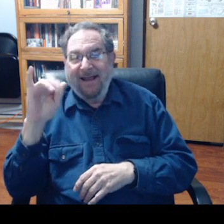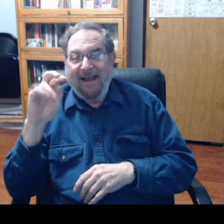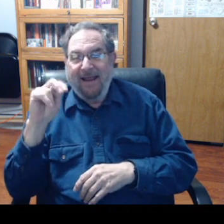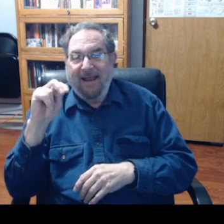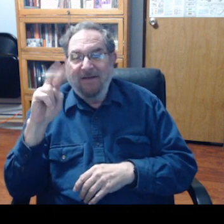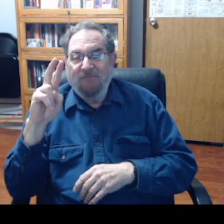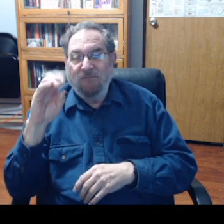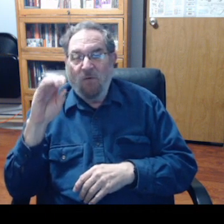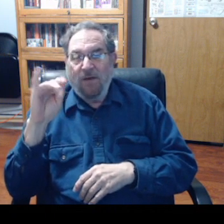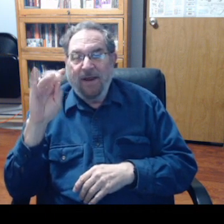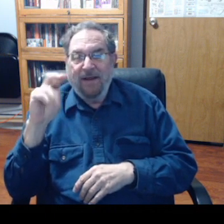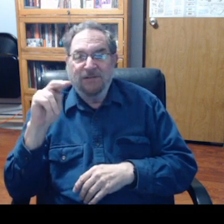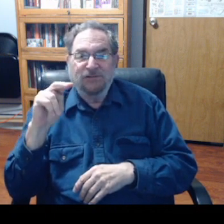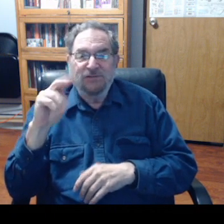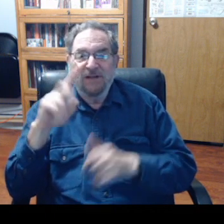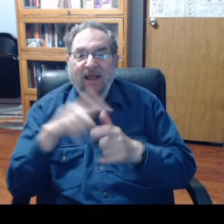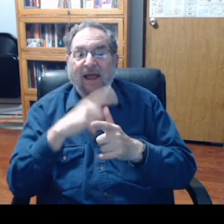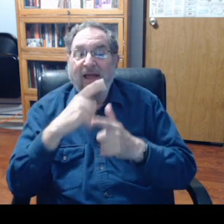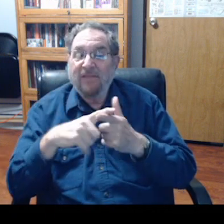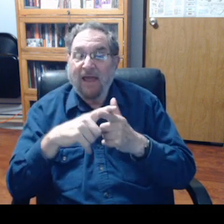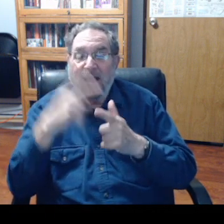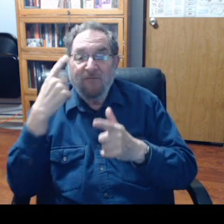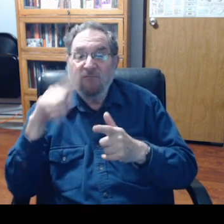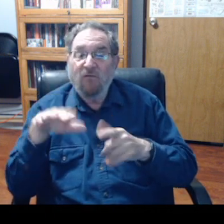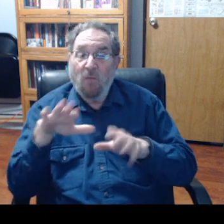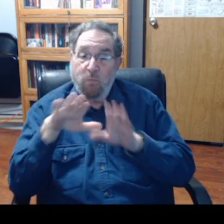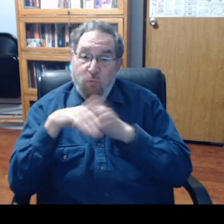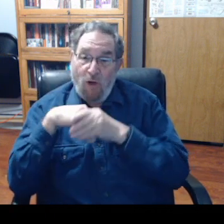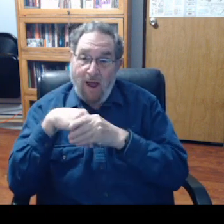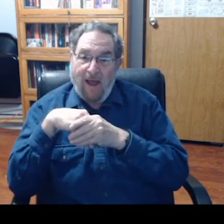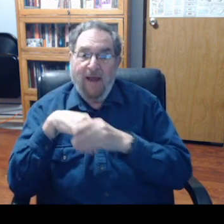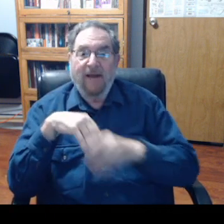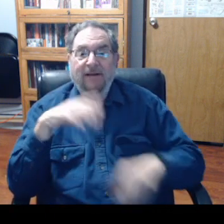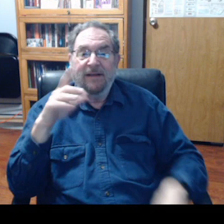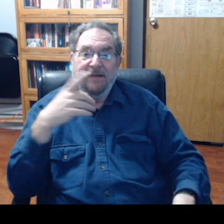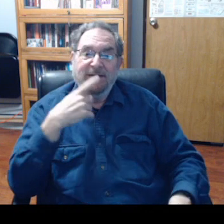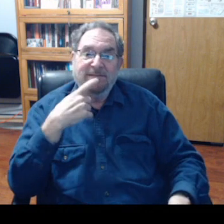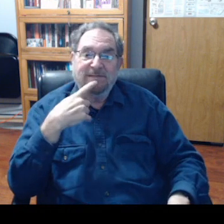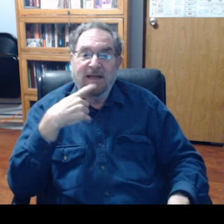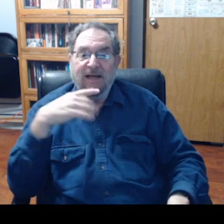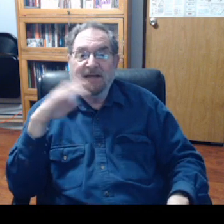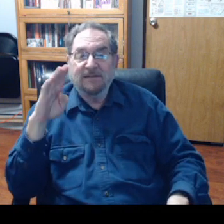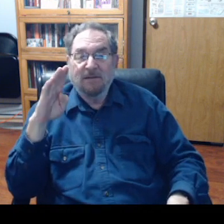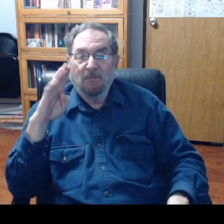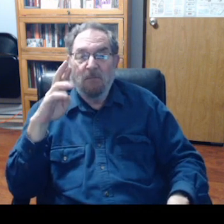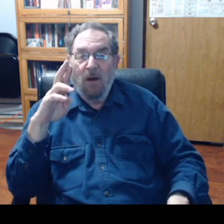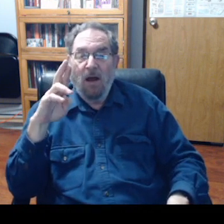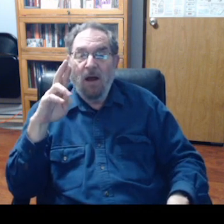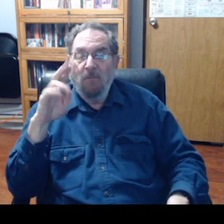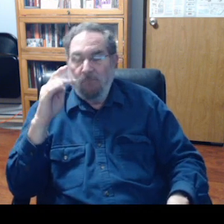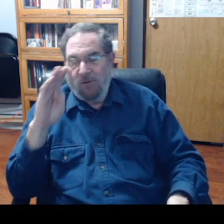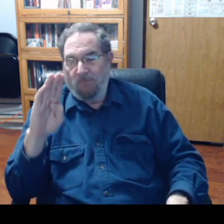an invocation, and then for the bride, he said,